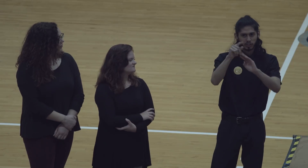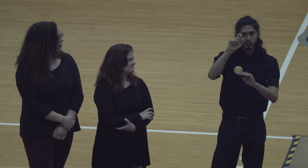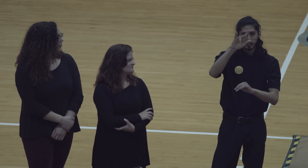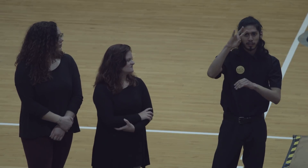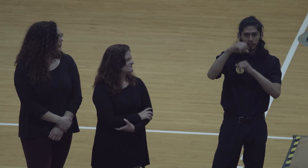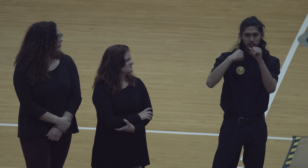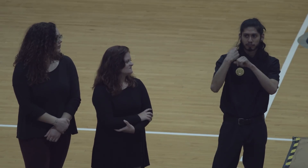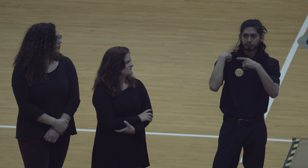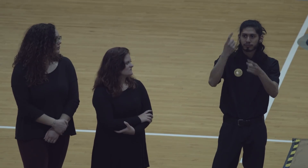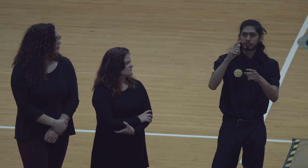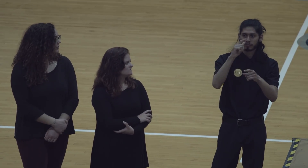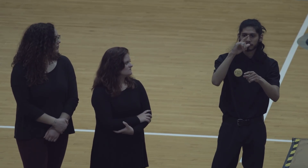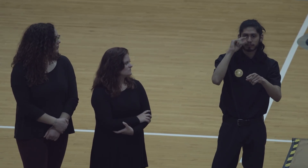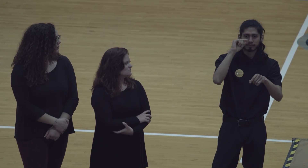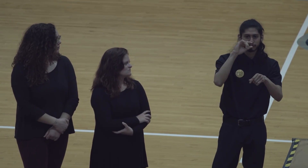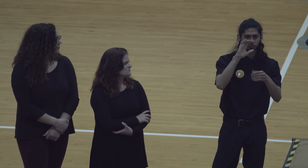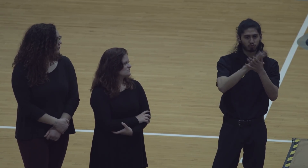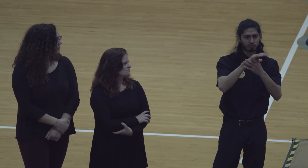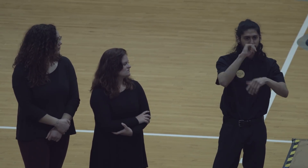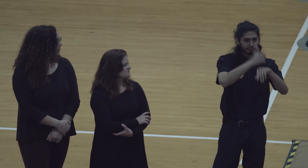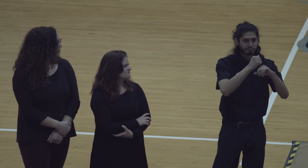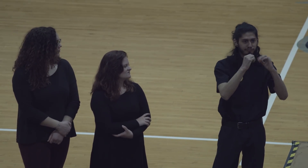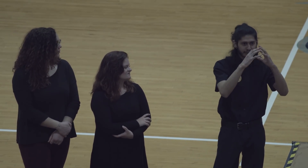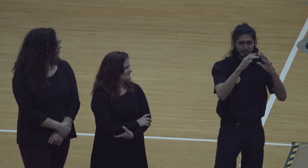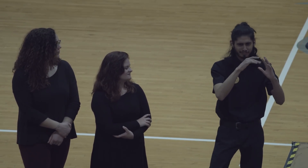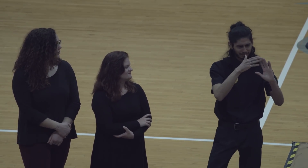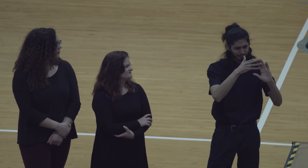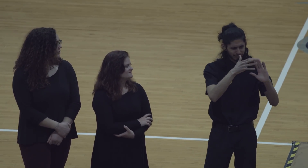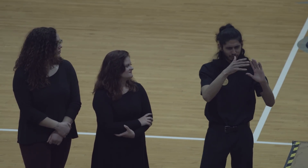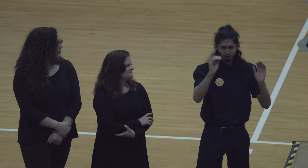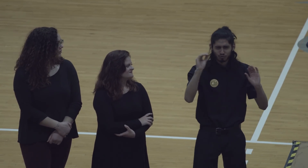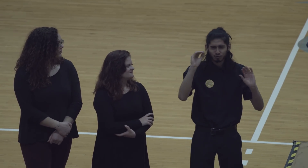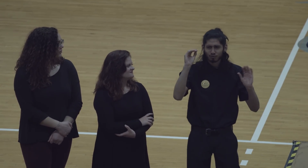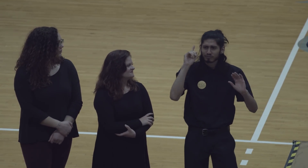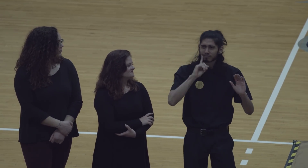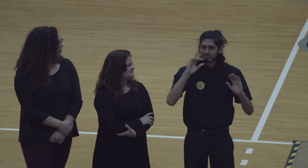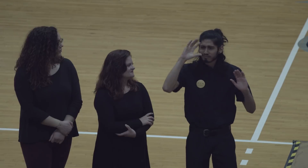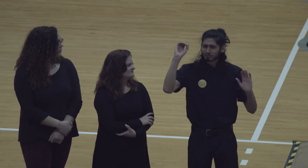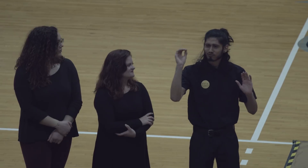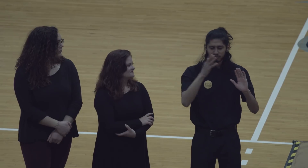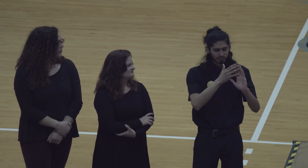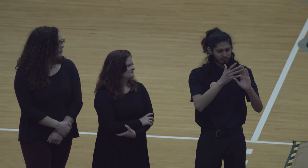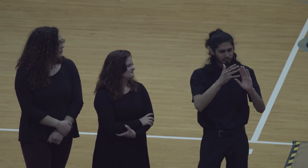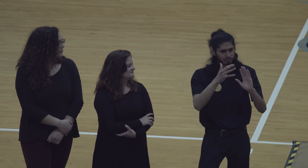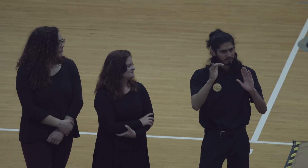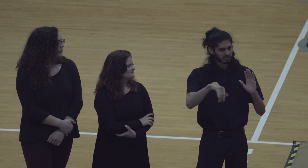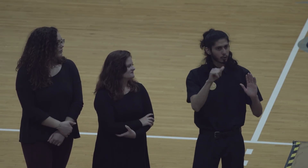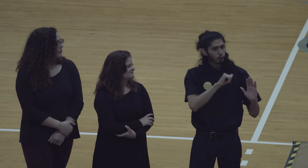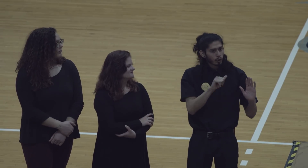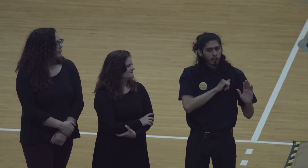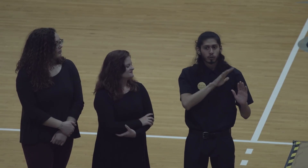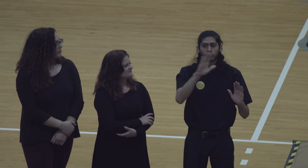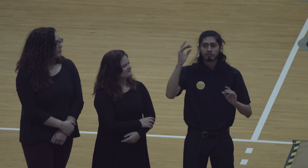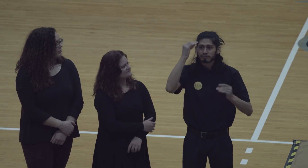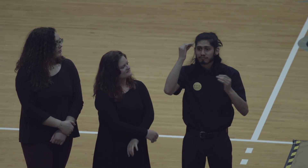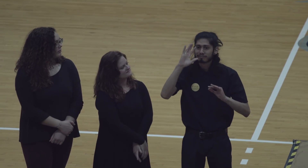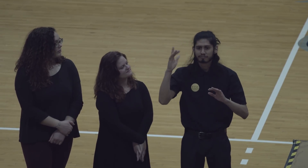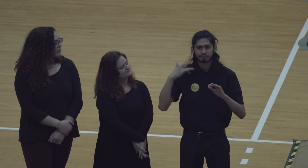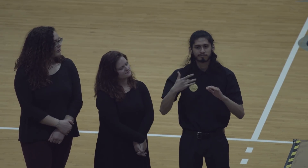overcome many obstacles of experiences. This is a sign of all of the history and the